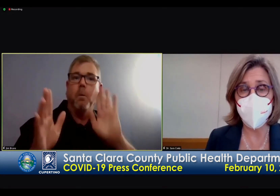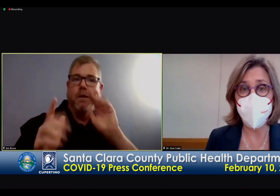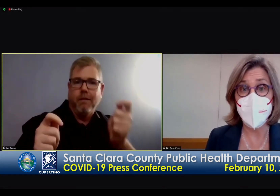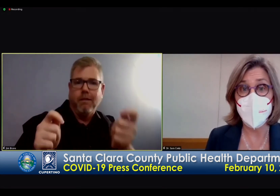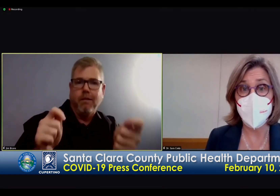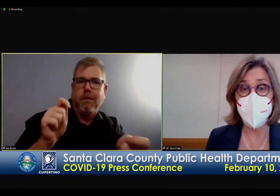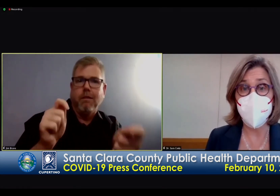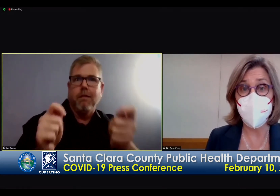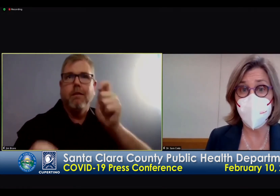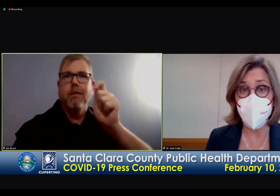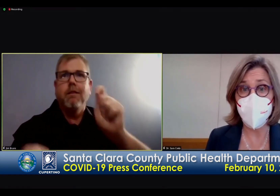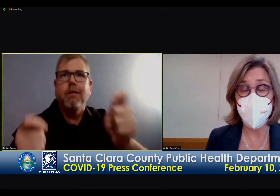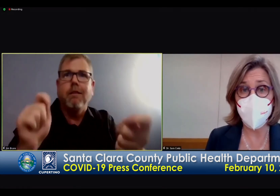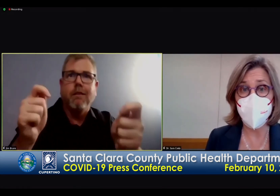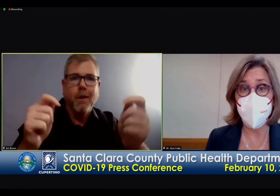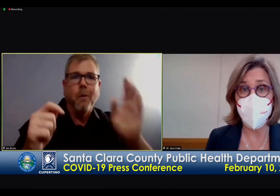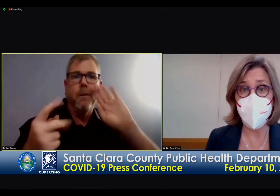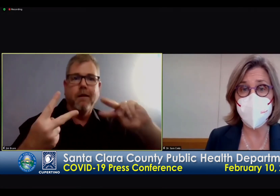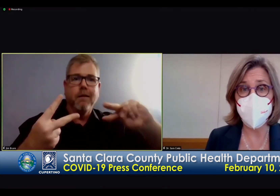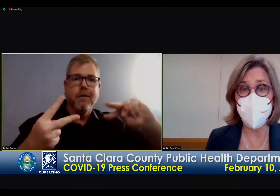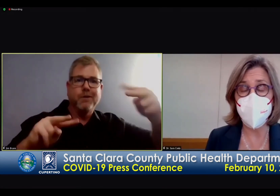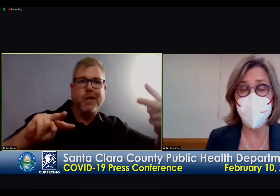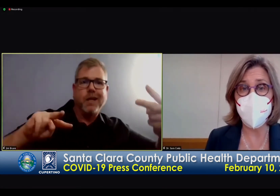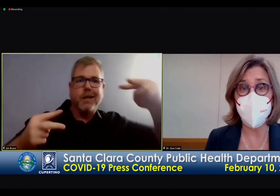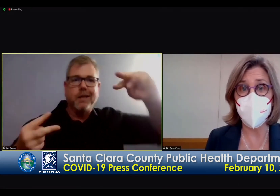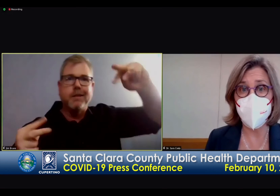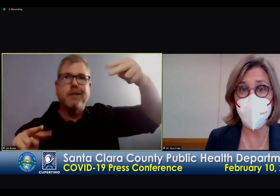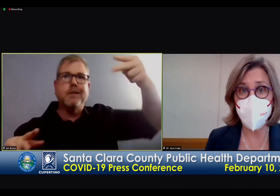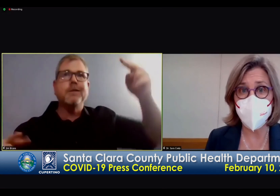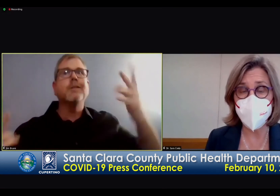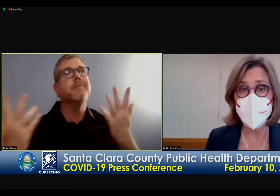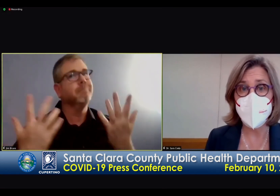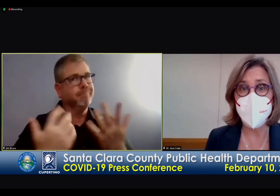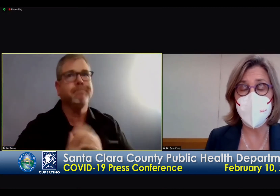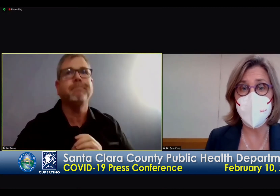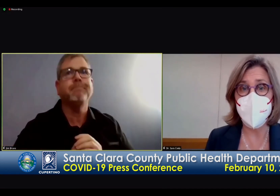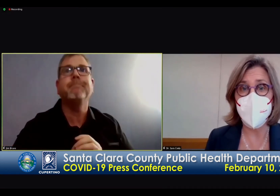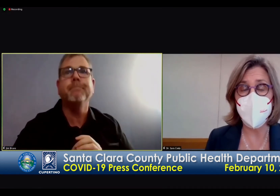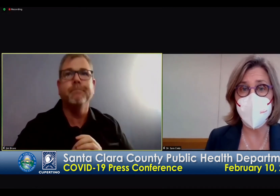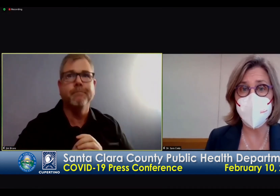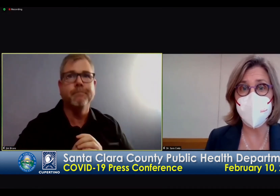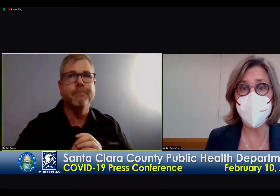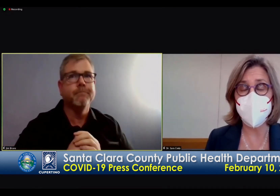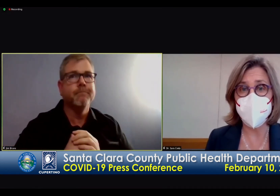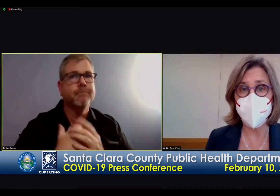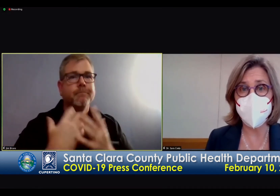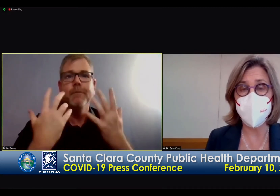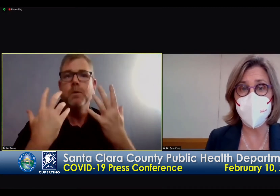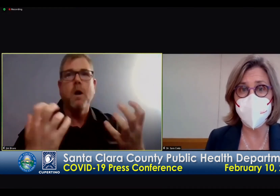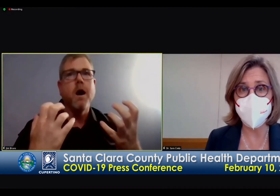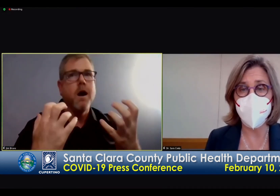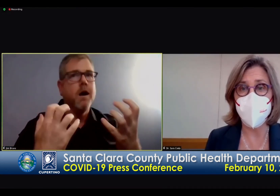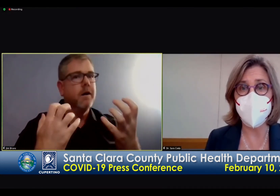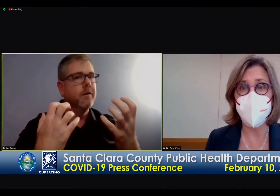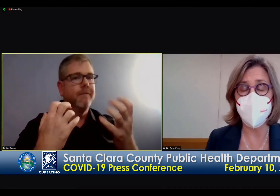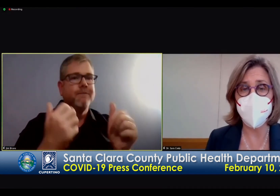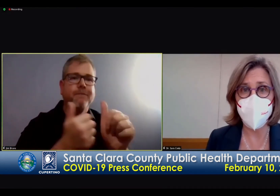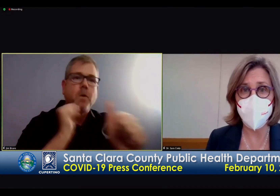can to prevent every opportunity for spread. And that means consistently masking